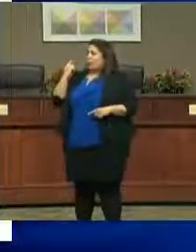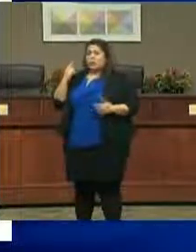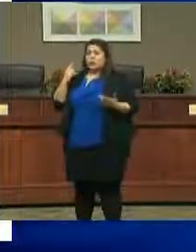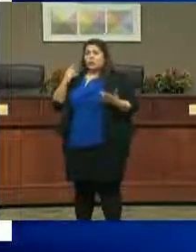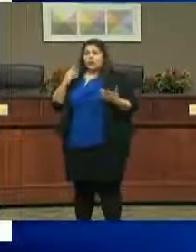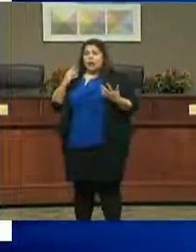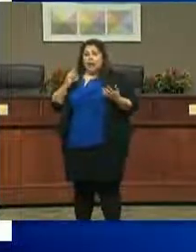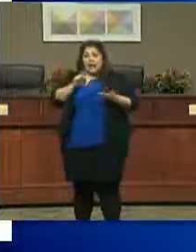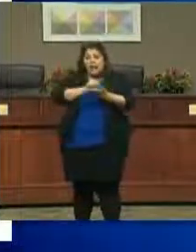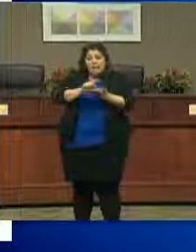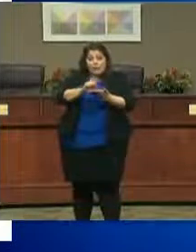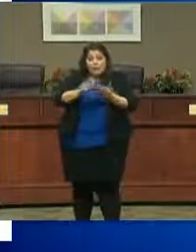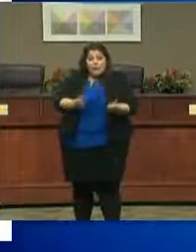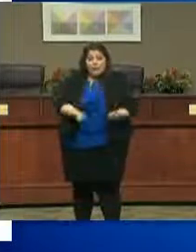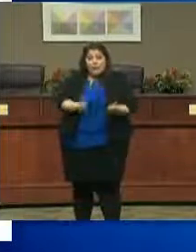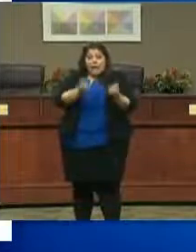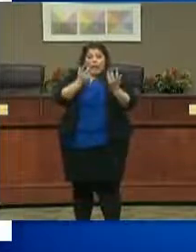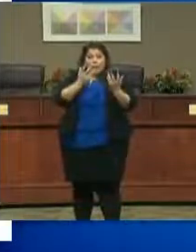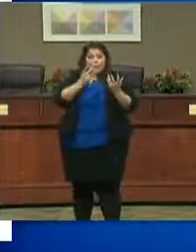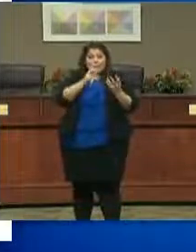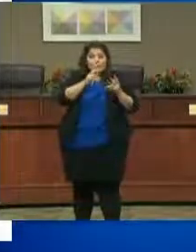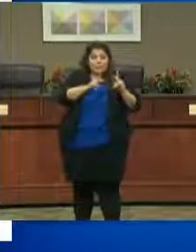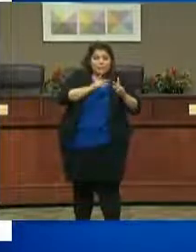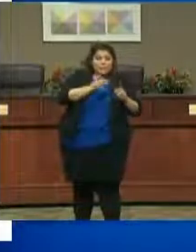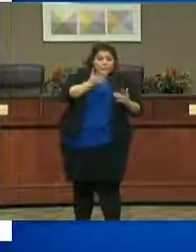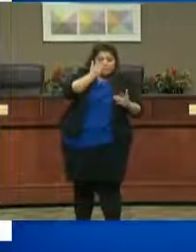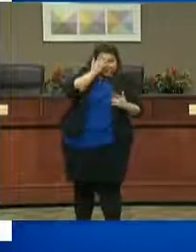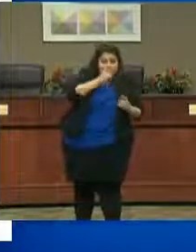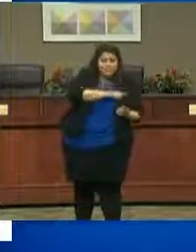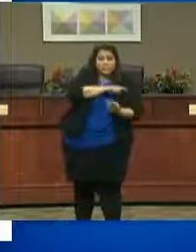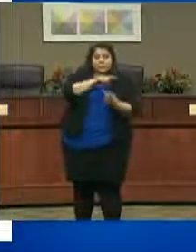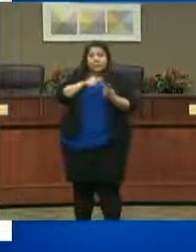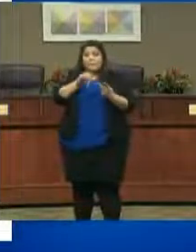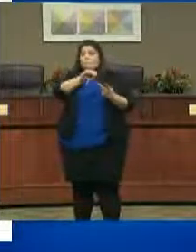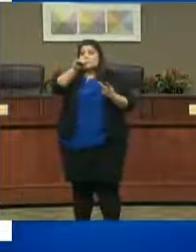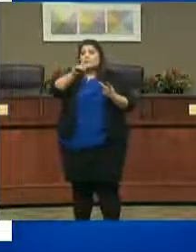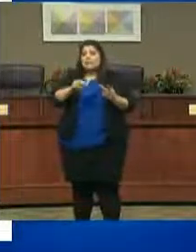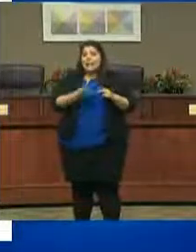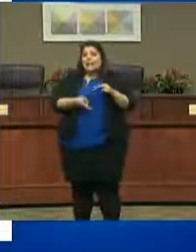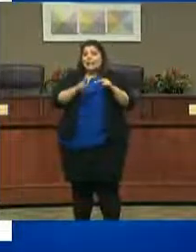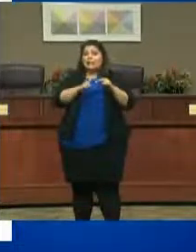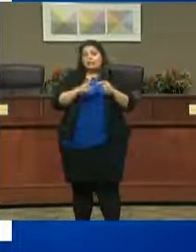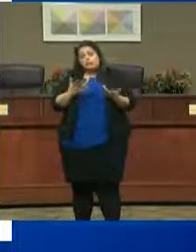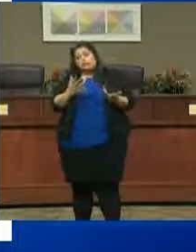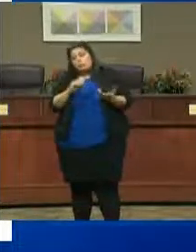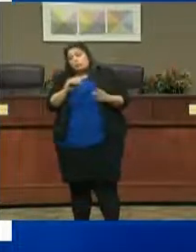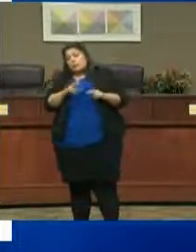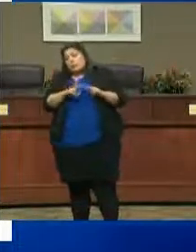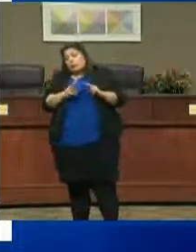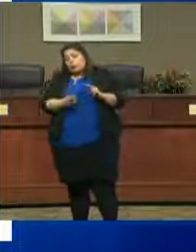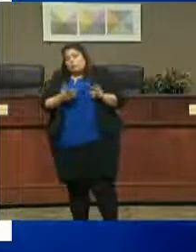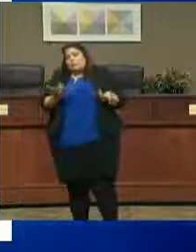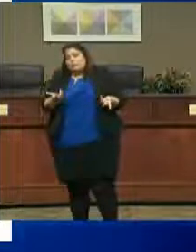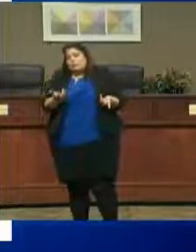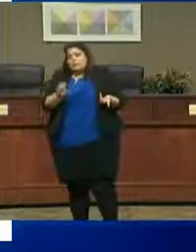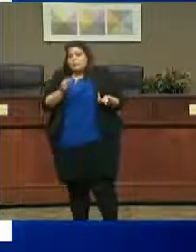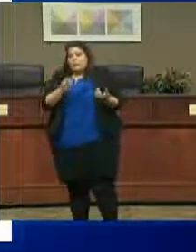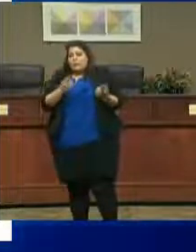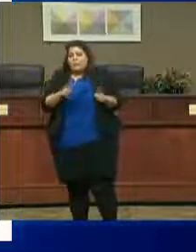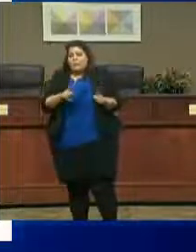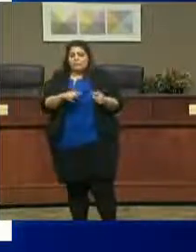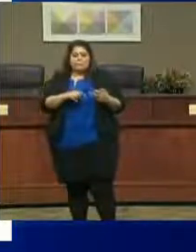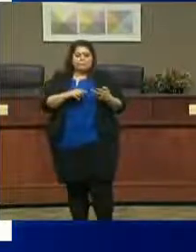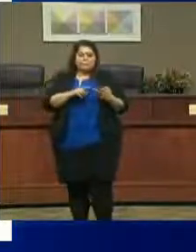per week and the percentage that we have increased or decreased when we were decreasing. And